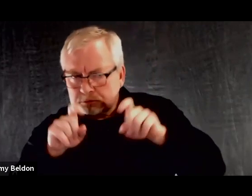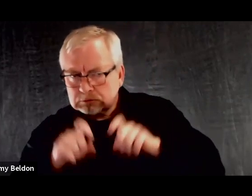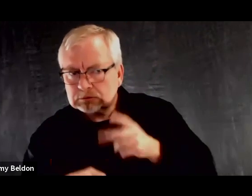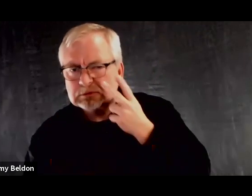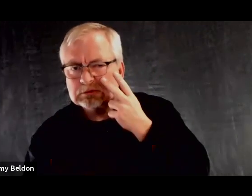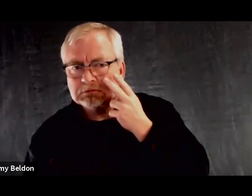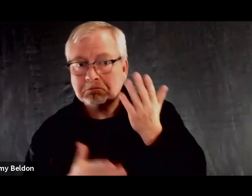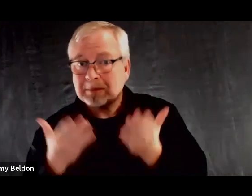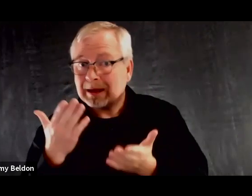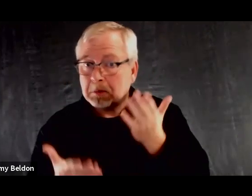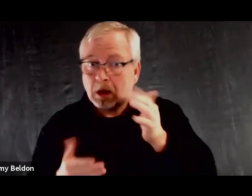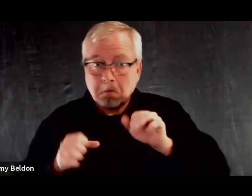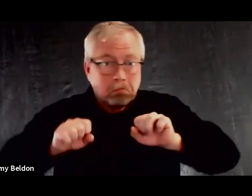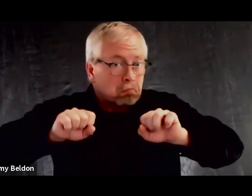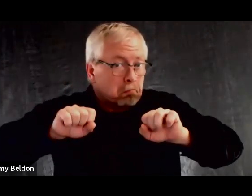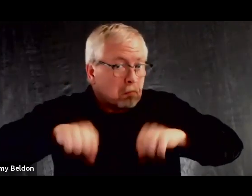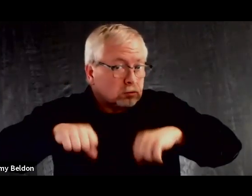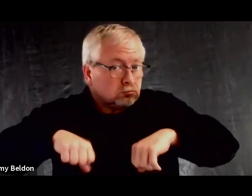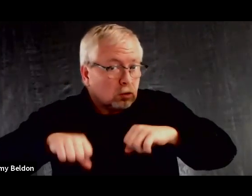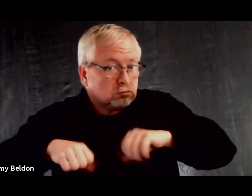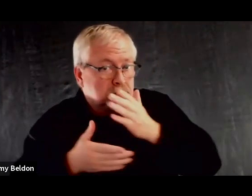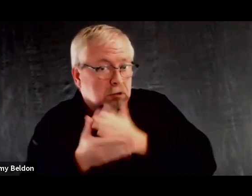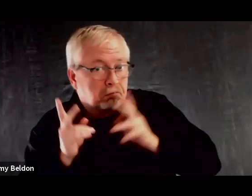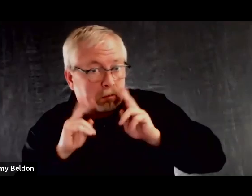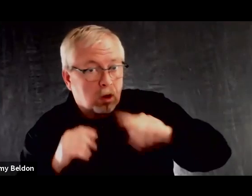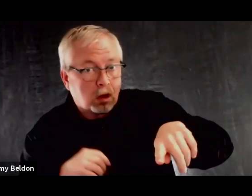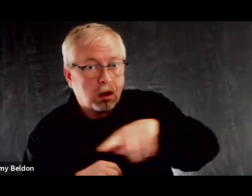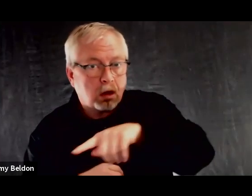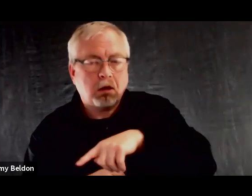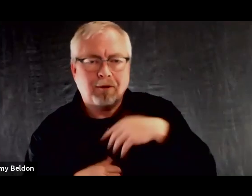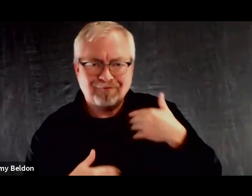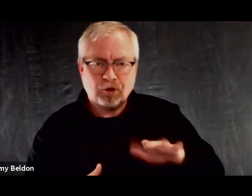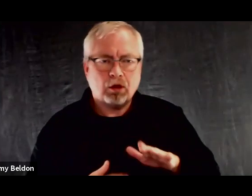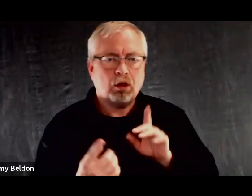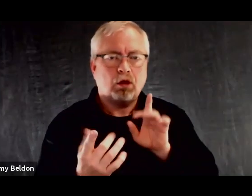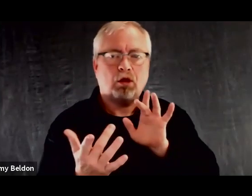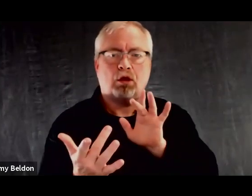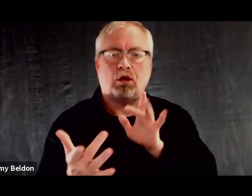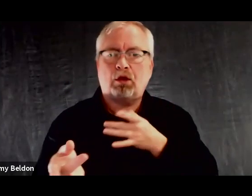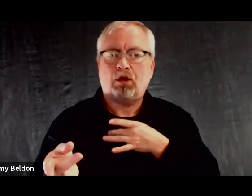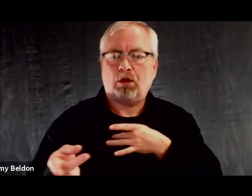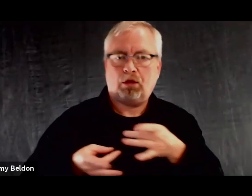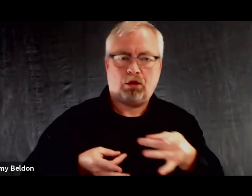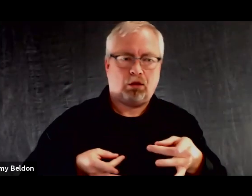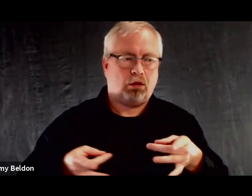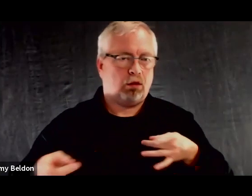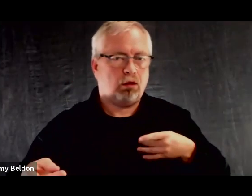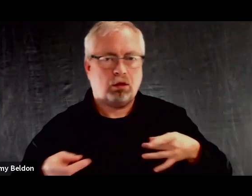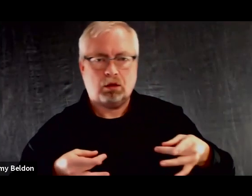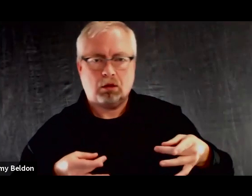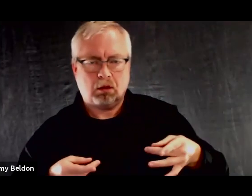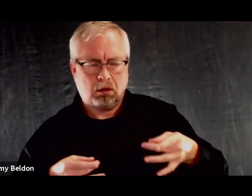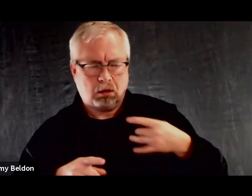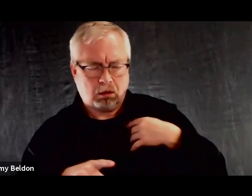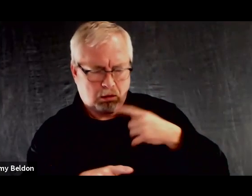And so our contact investigation, our looking back on an individual's activities, does